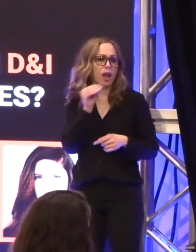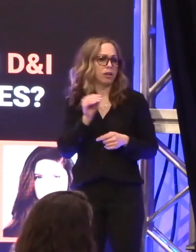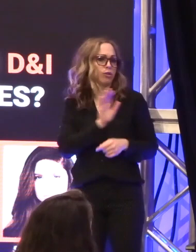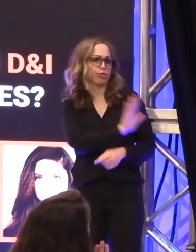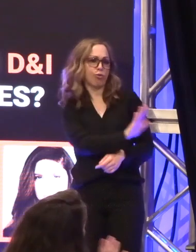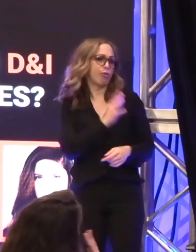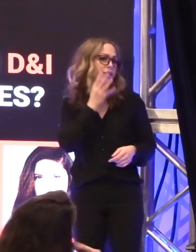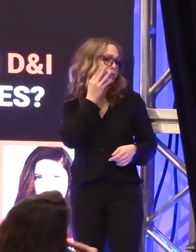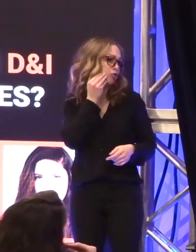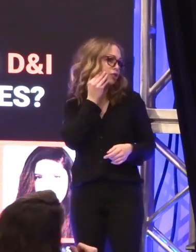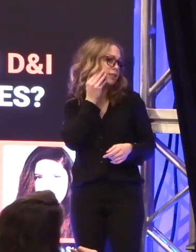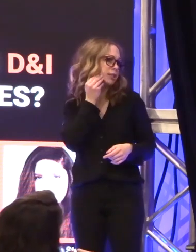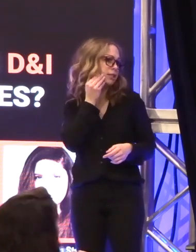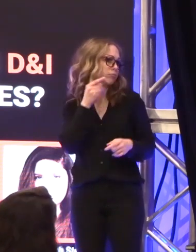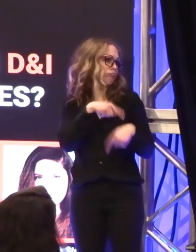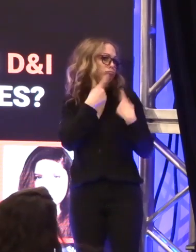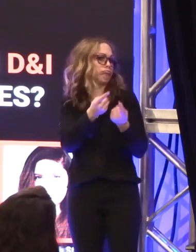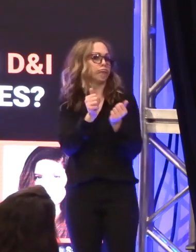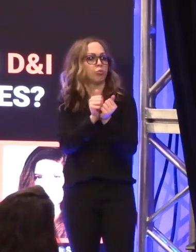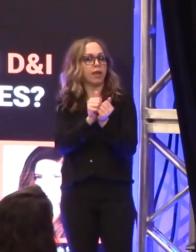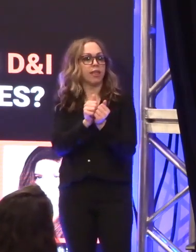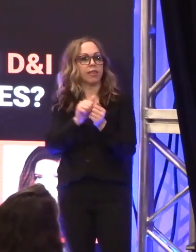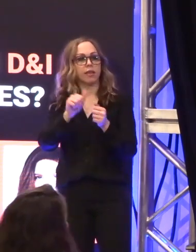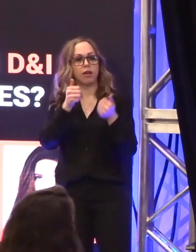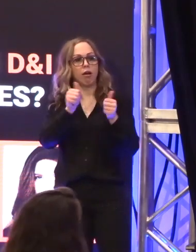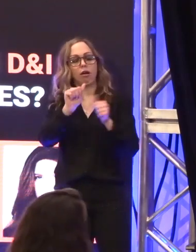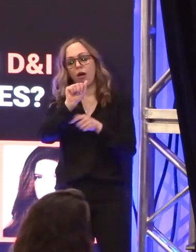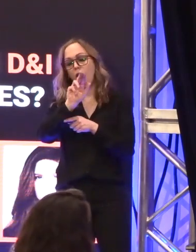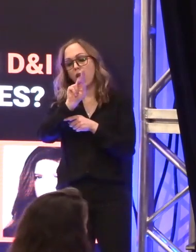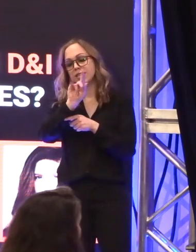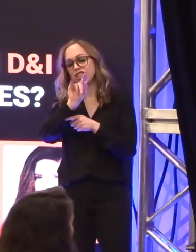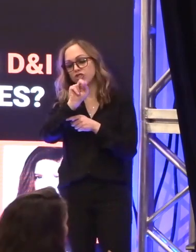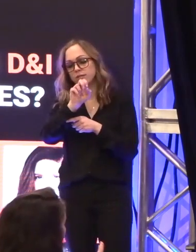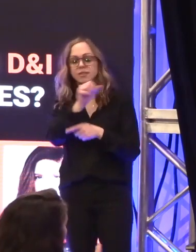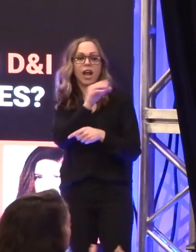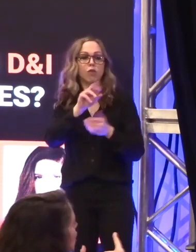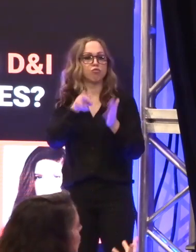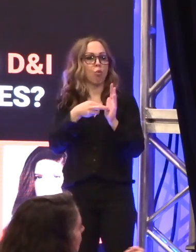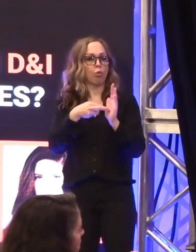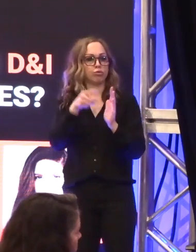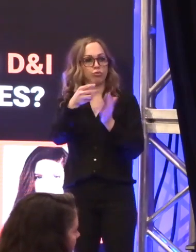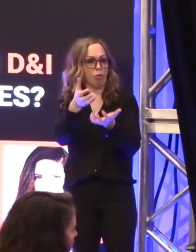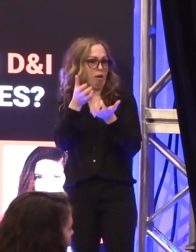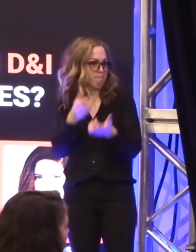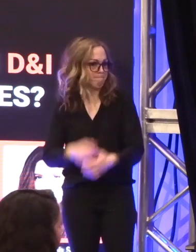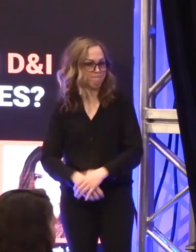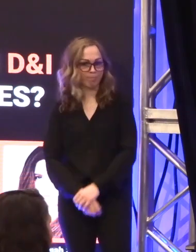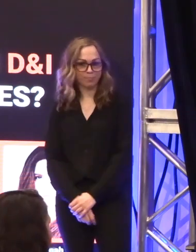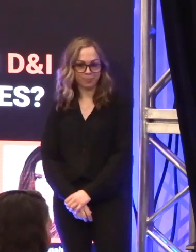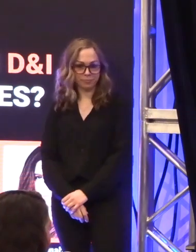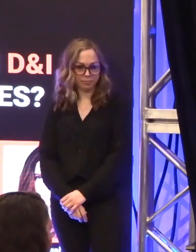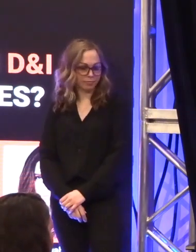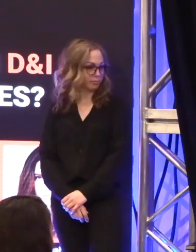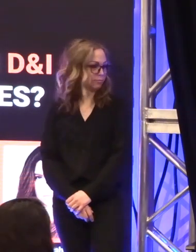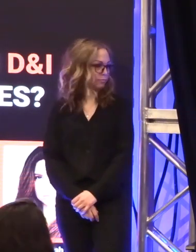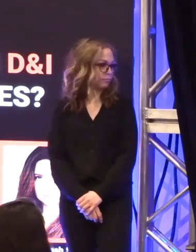your experience been with auditions and finding roles that you want to play?